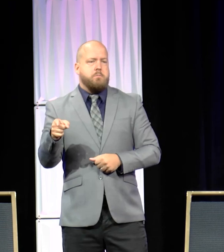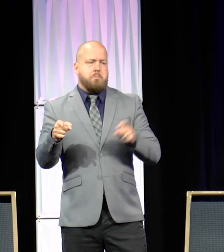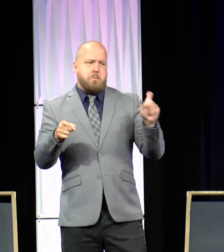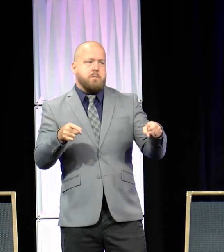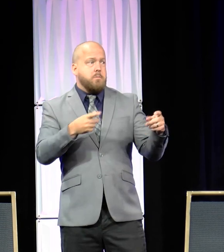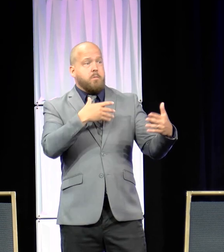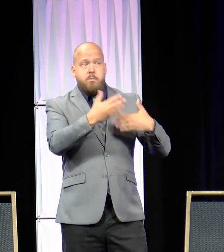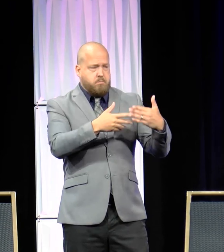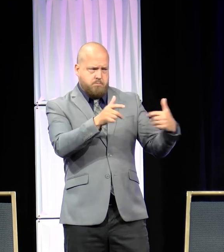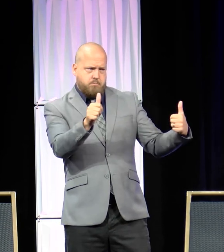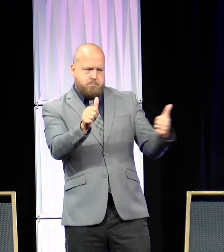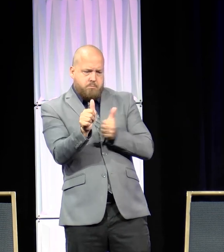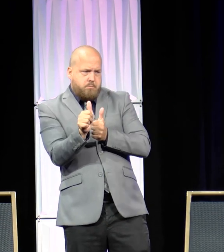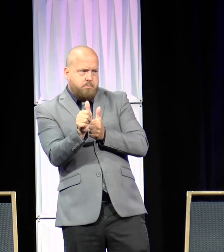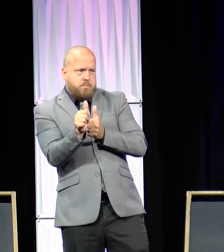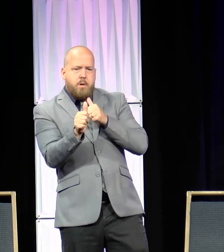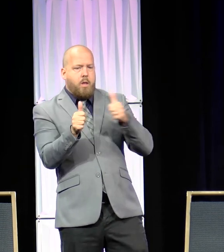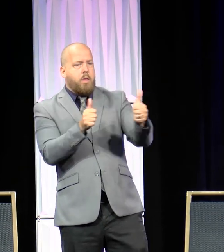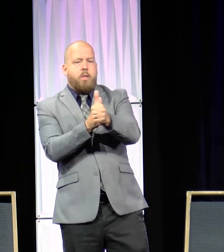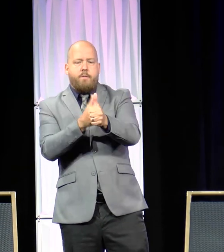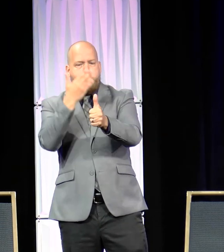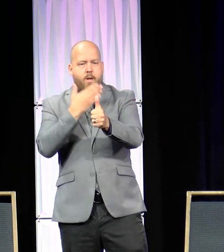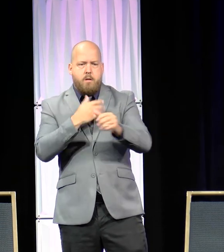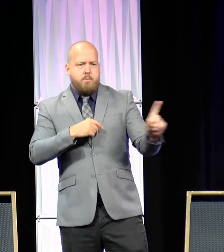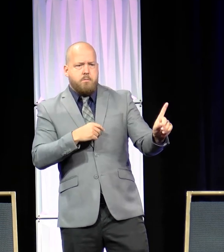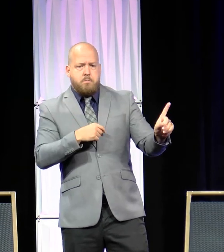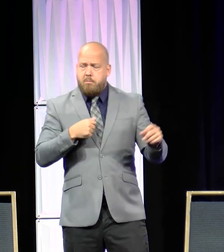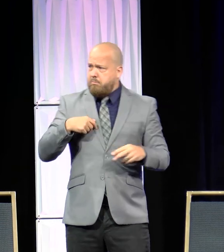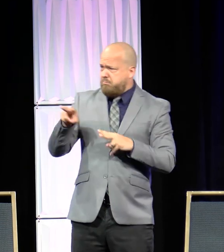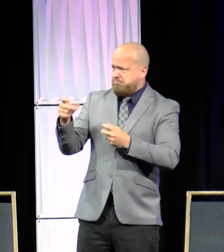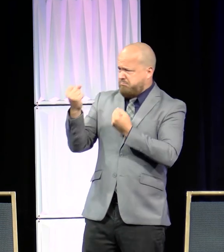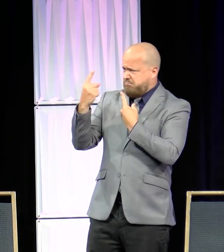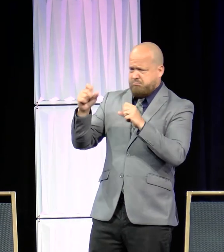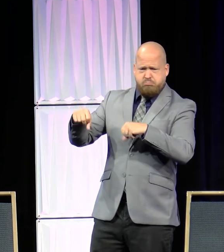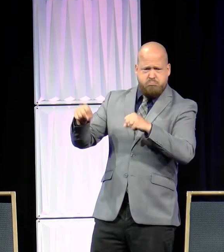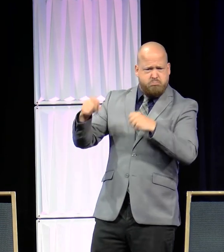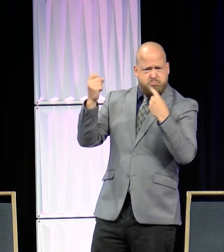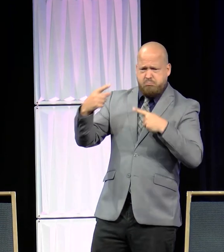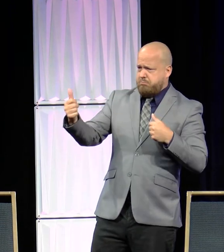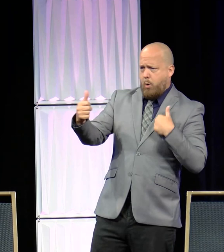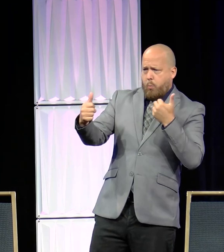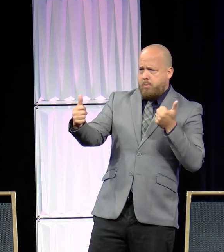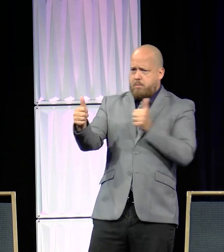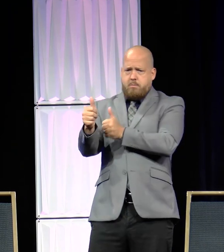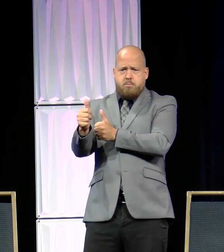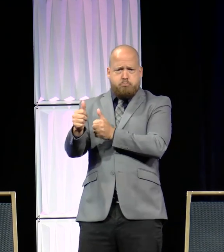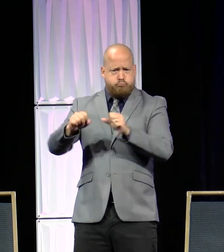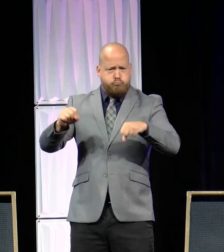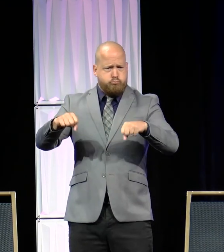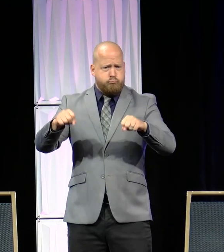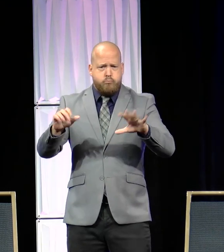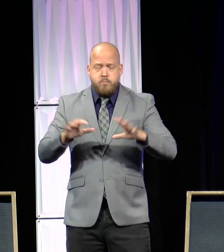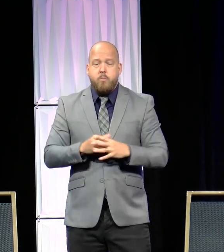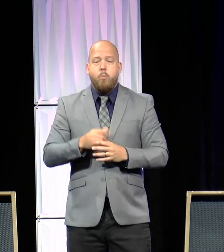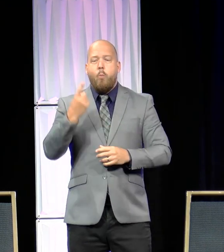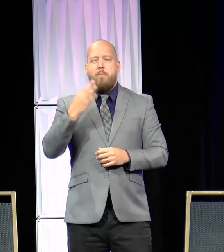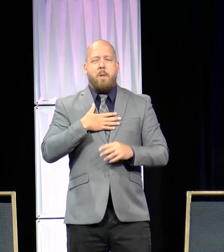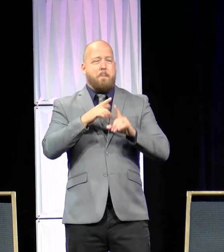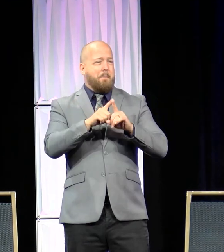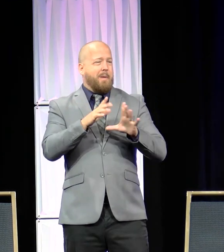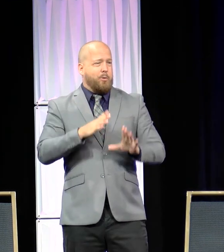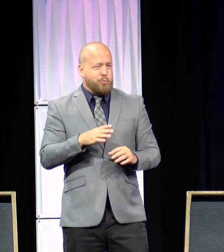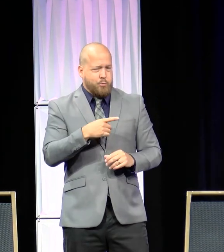I understood that. One of my mentors then and still today, so